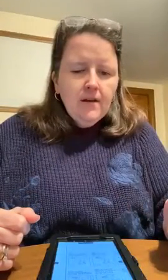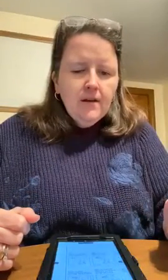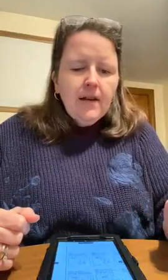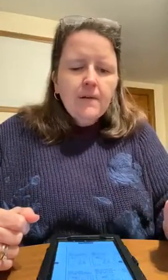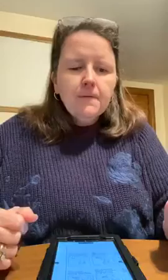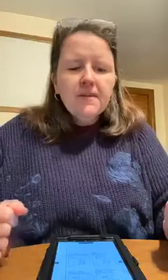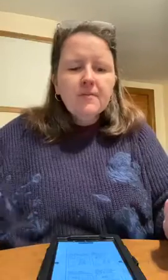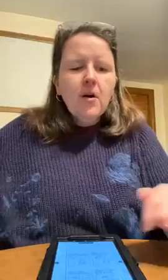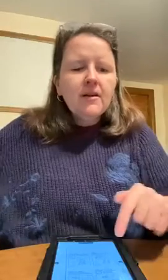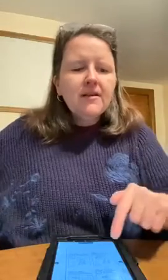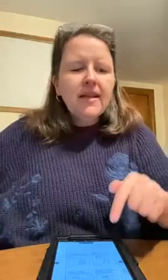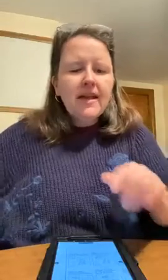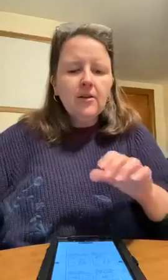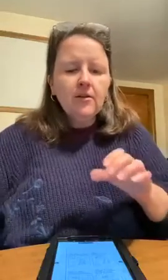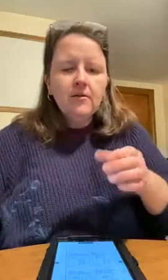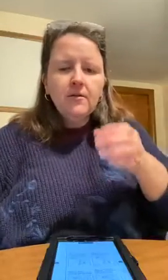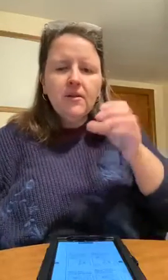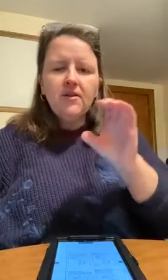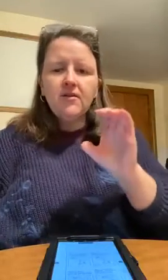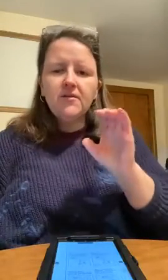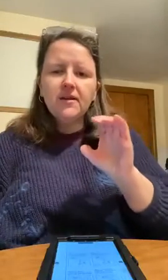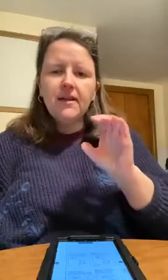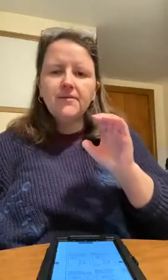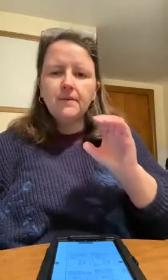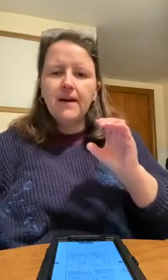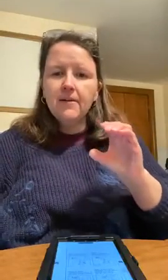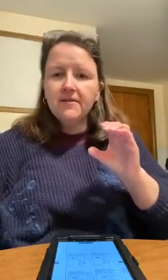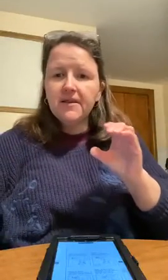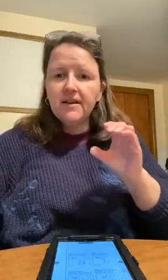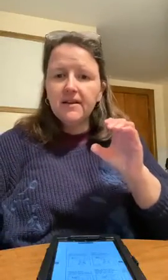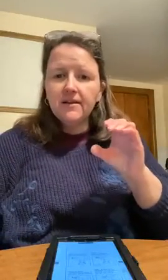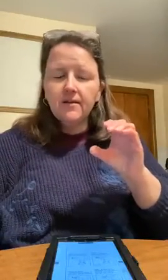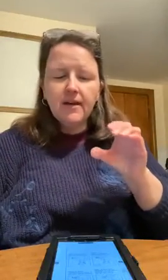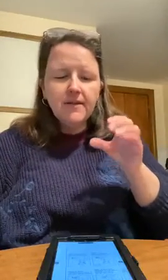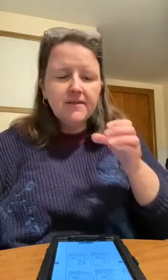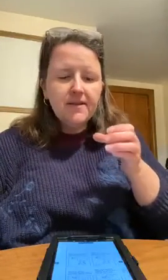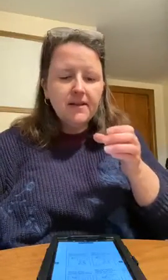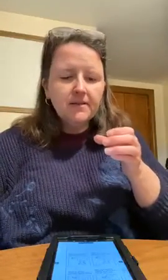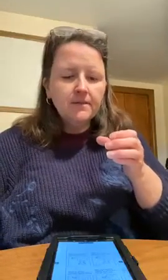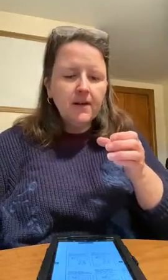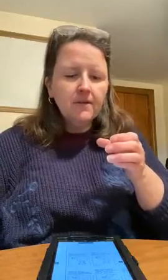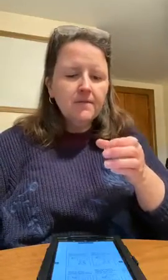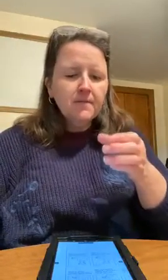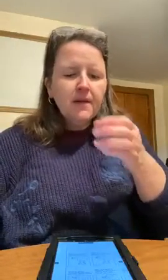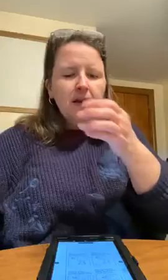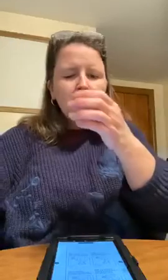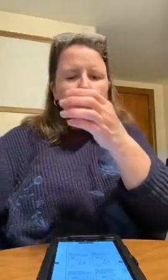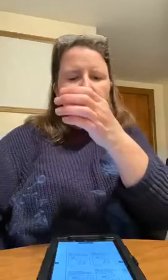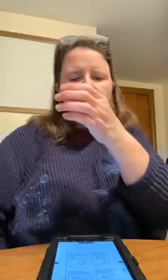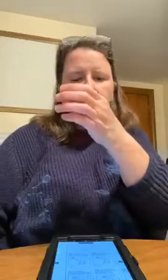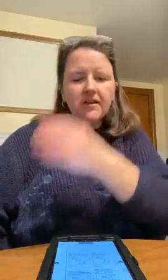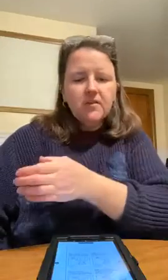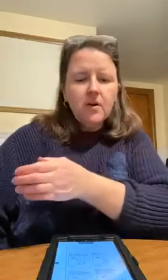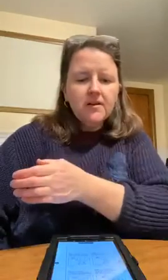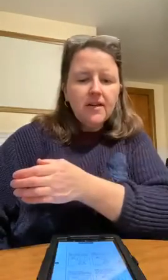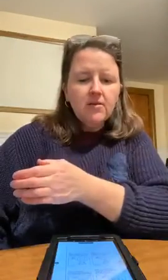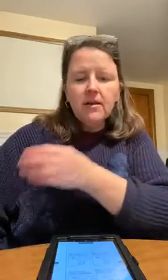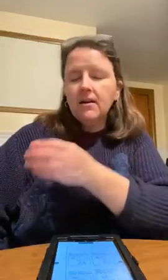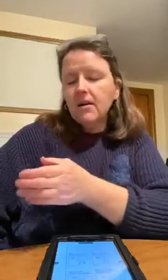Now for a small container, you can use the classifier C, okay? The C classifier. And you want to show like a small container, like a